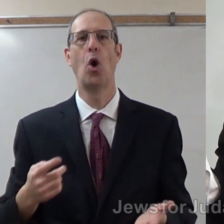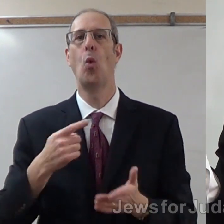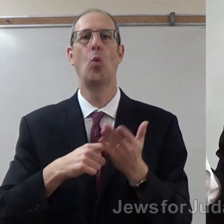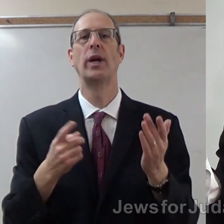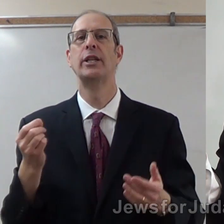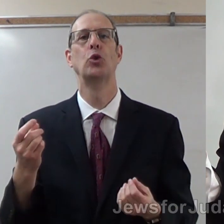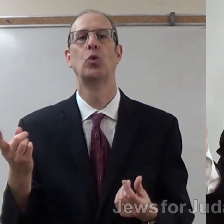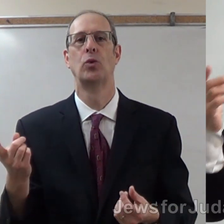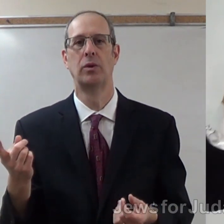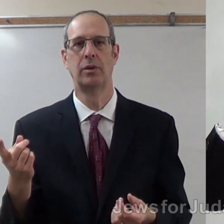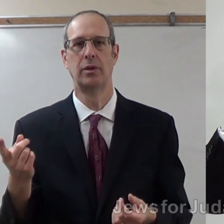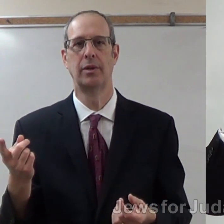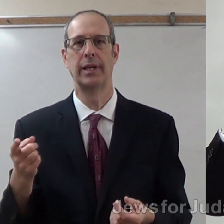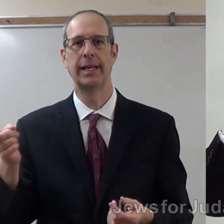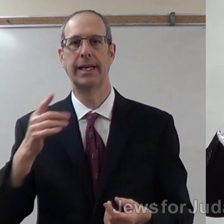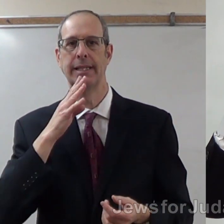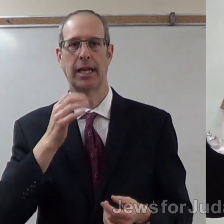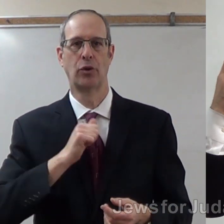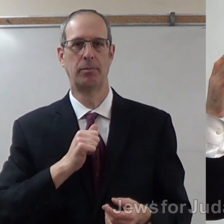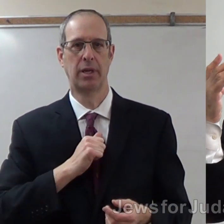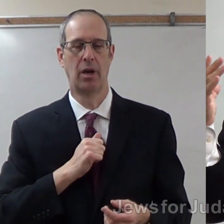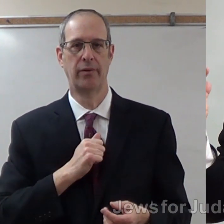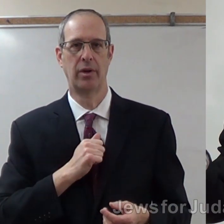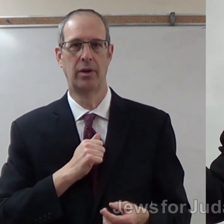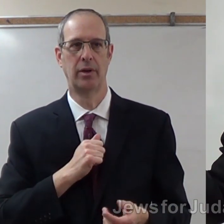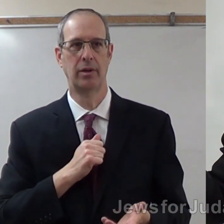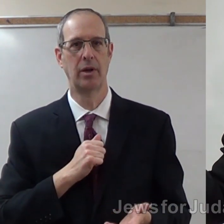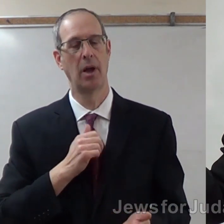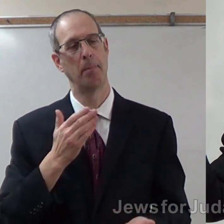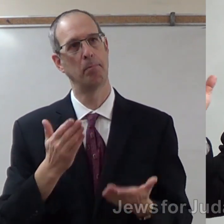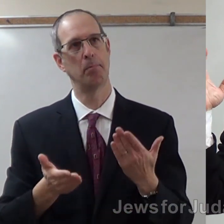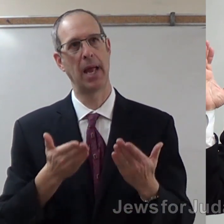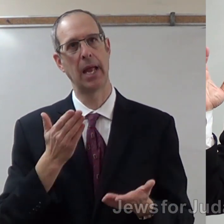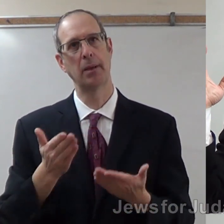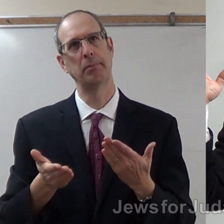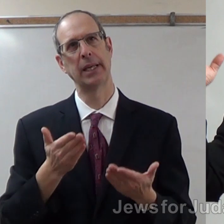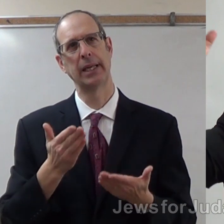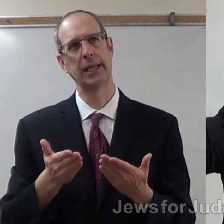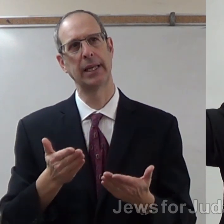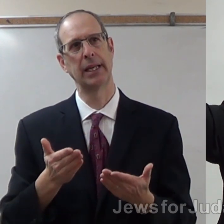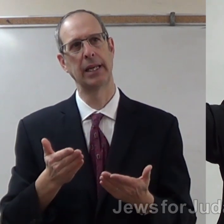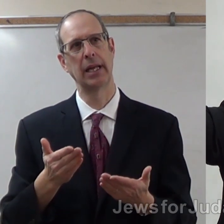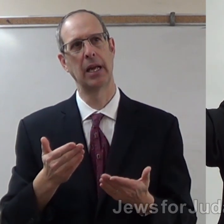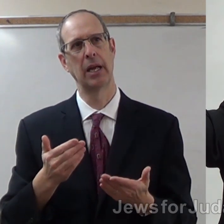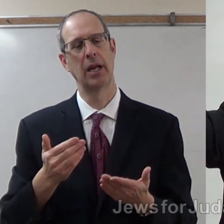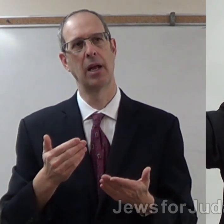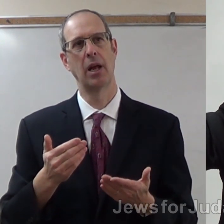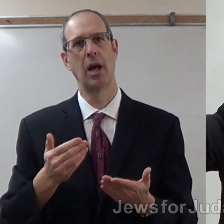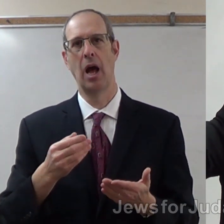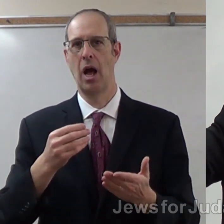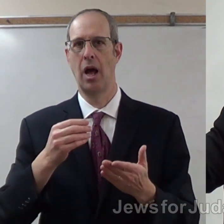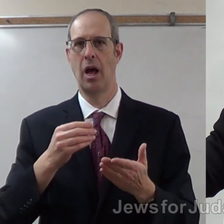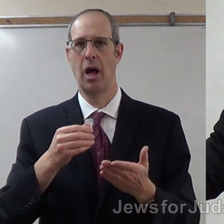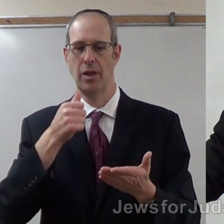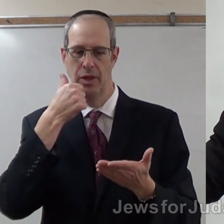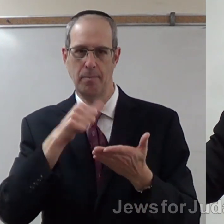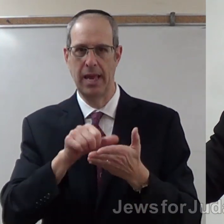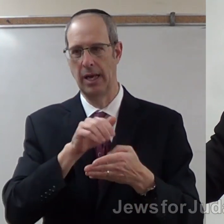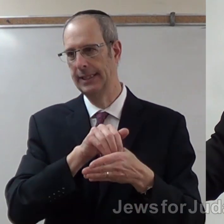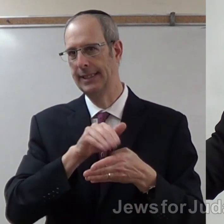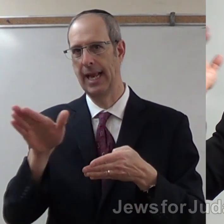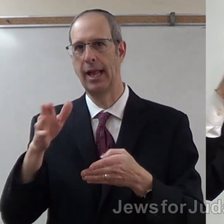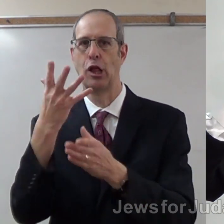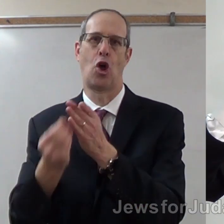do? He said to himself, maybe they sent me an invitation and it got lost in the